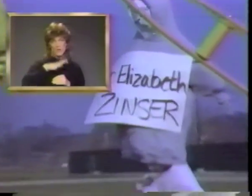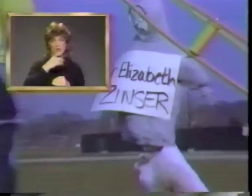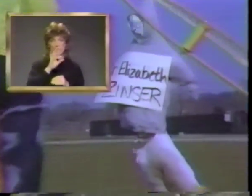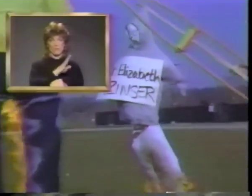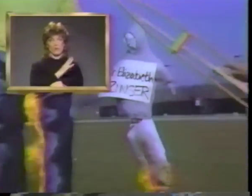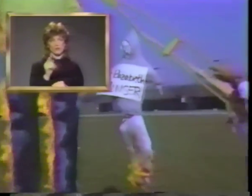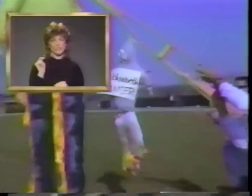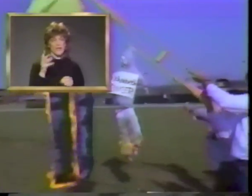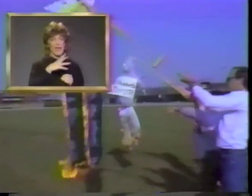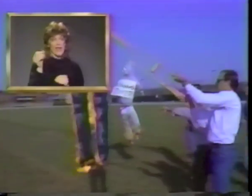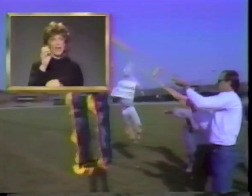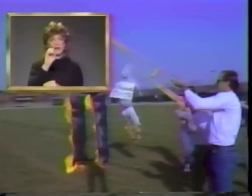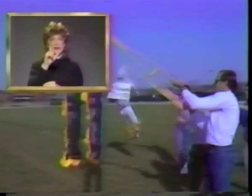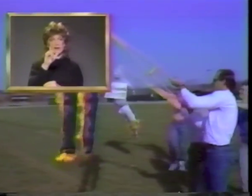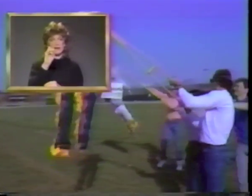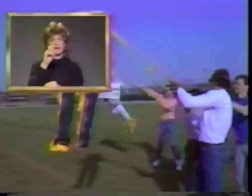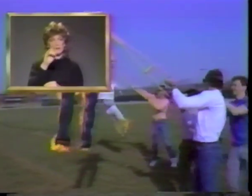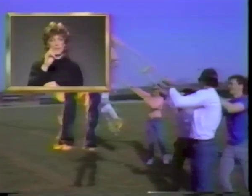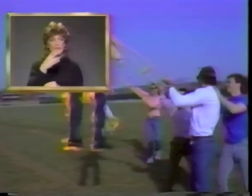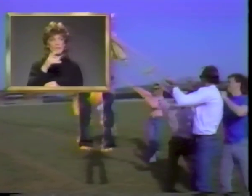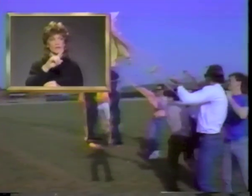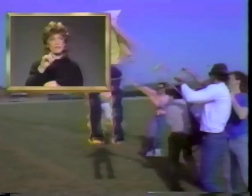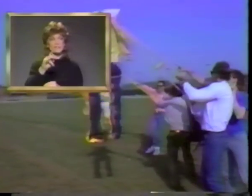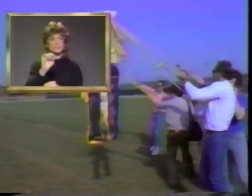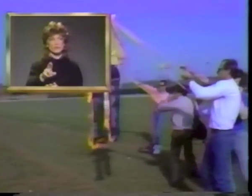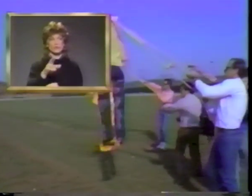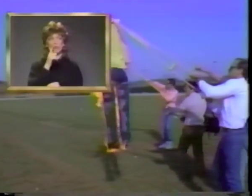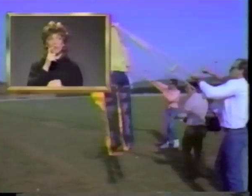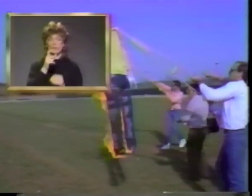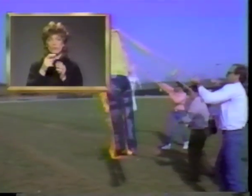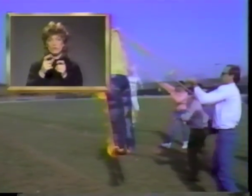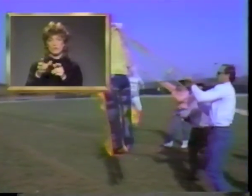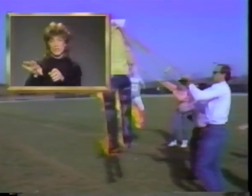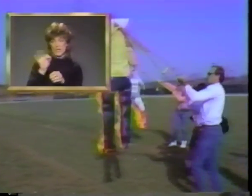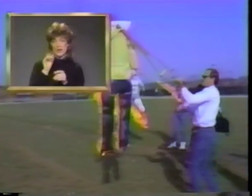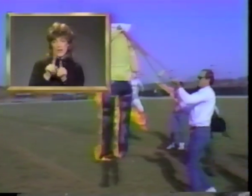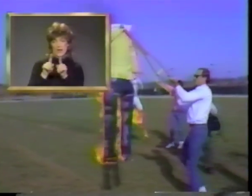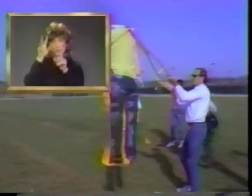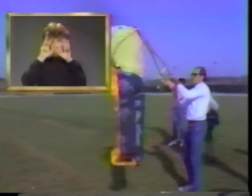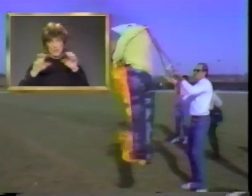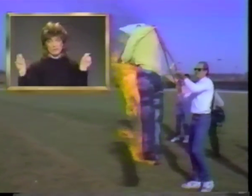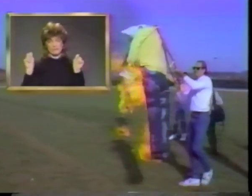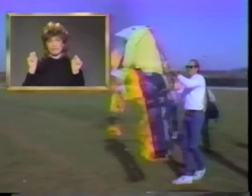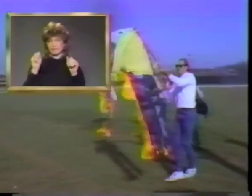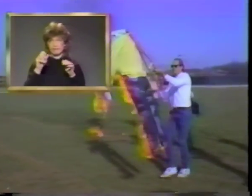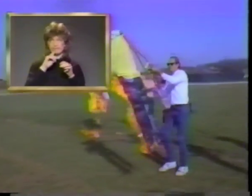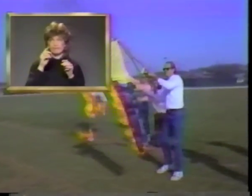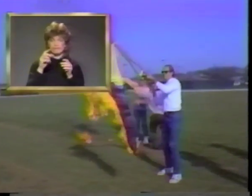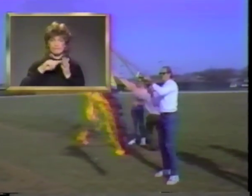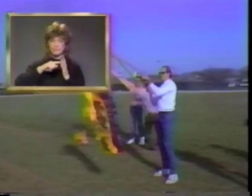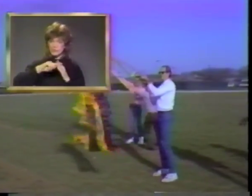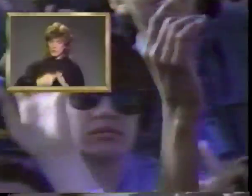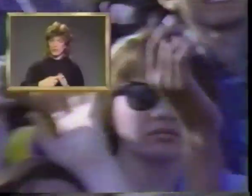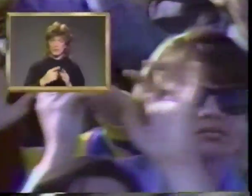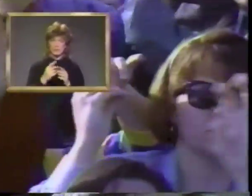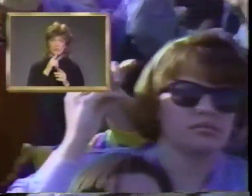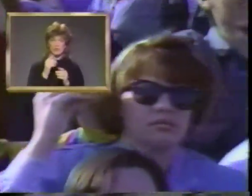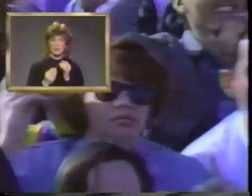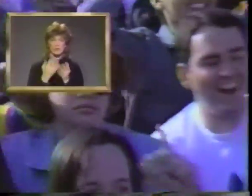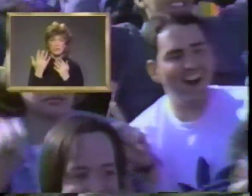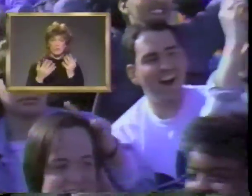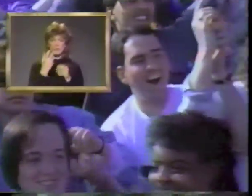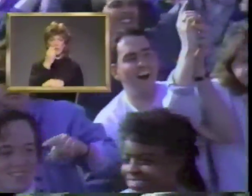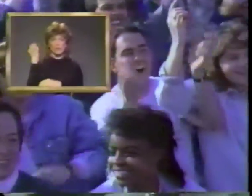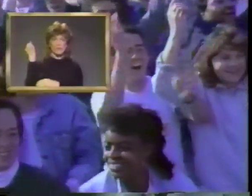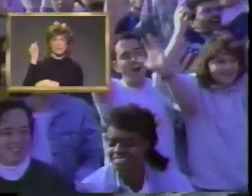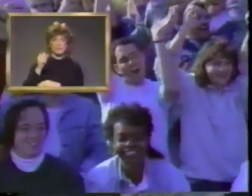and Elizabeth Ann Zinser, whose designation as president of the university touched off active protests. The burning was